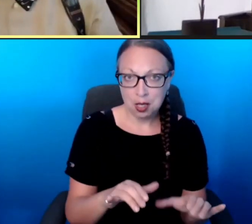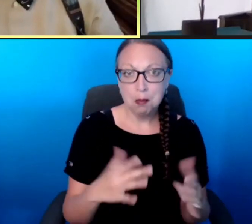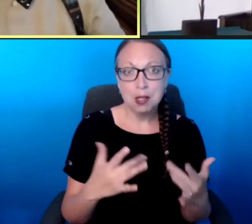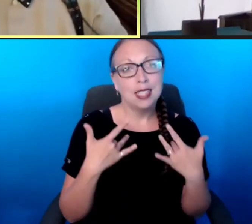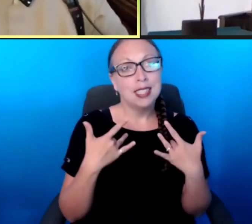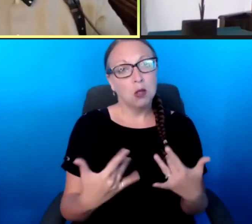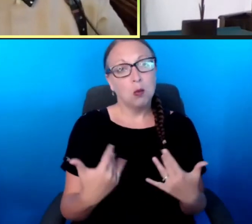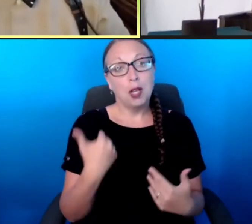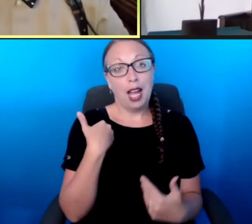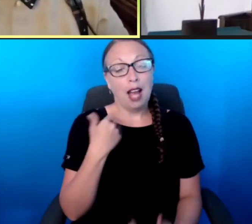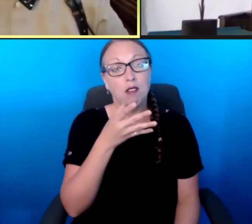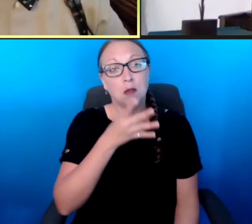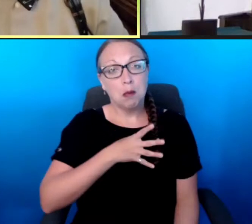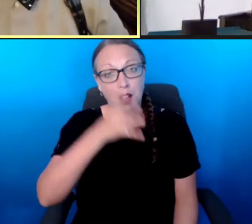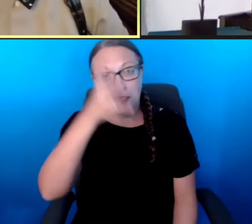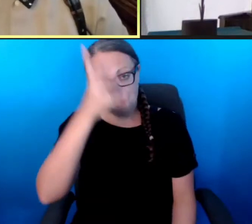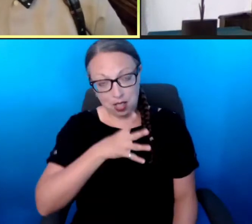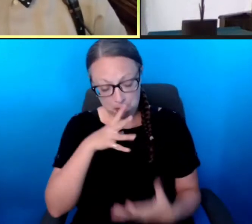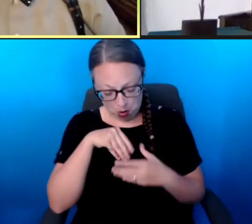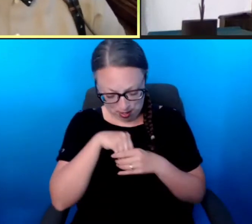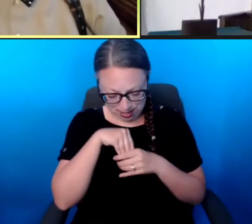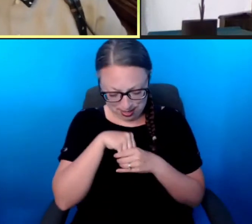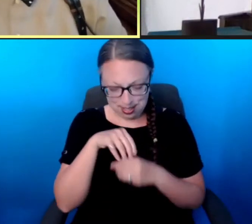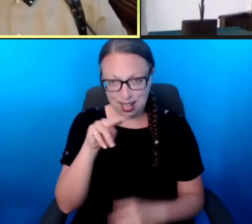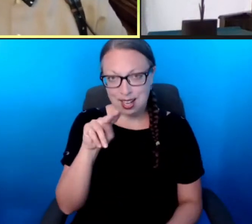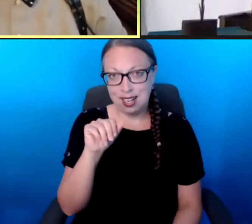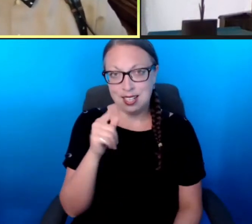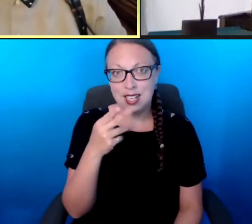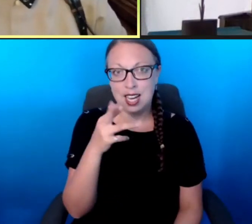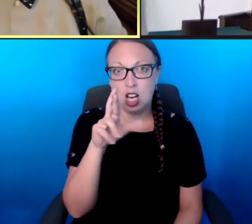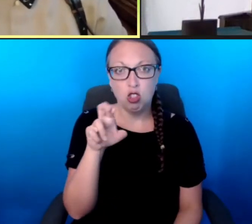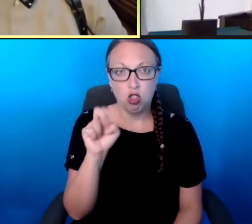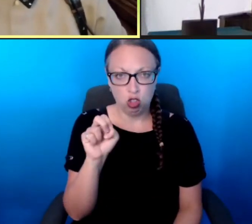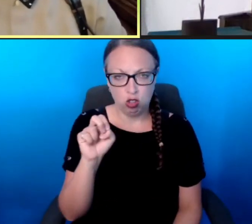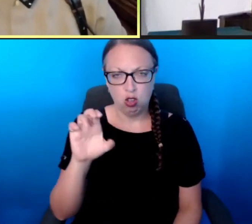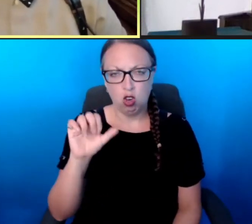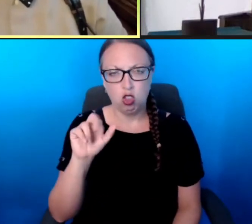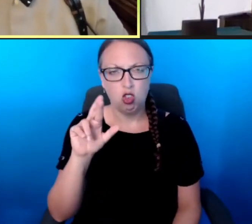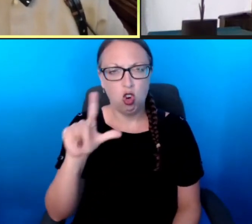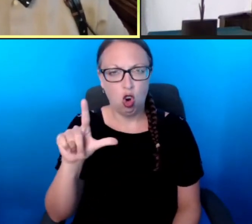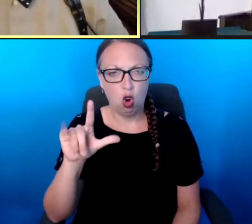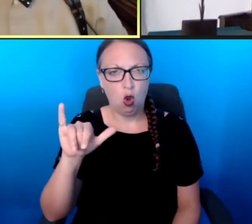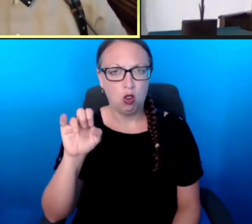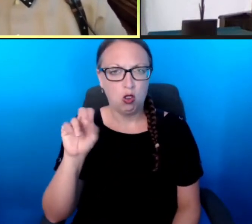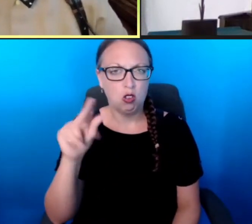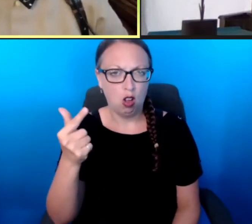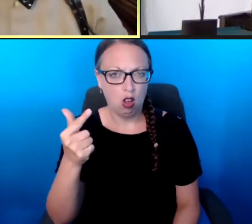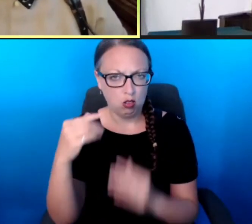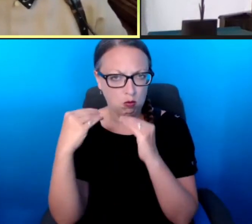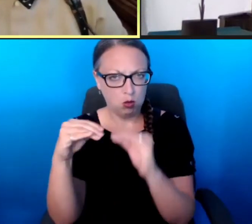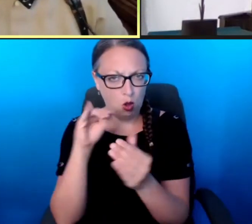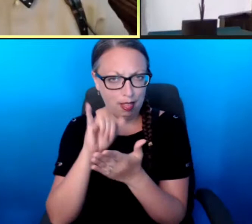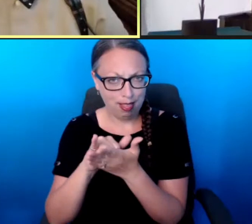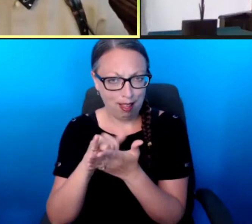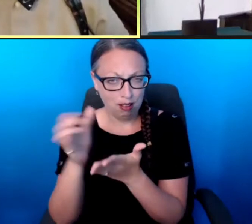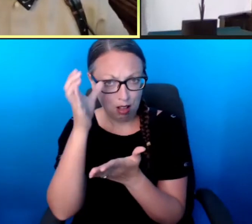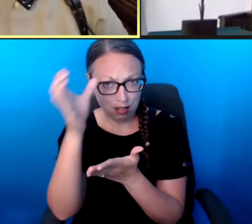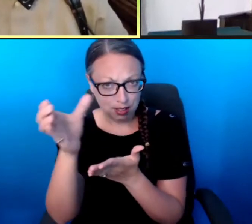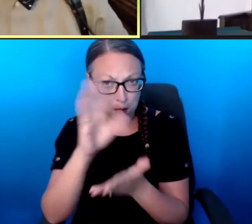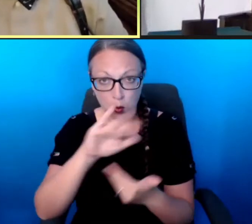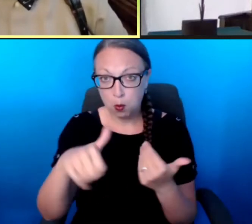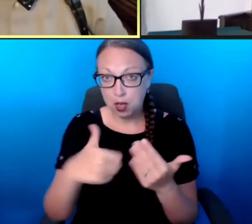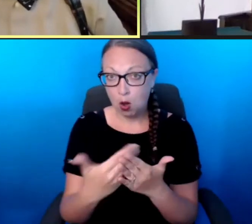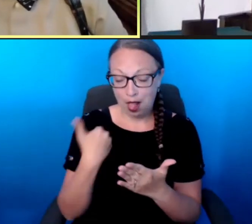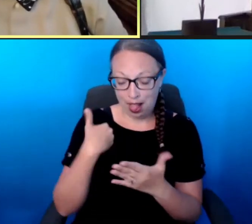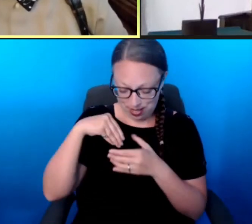nature, as Carl Jung taught us, the anima and the animus. So all of us have an inner father, all of us